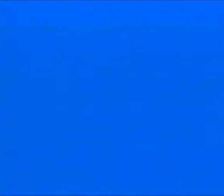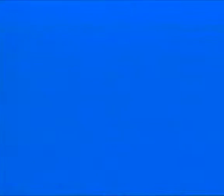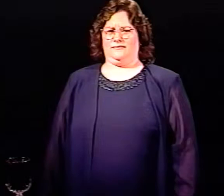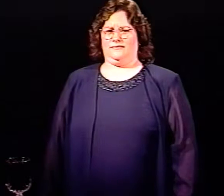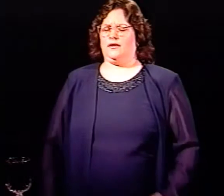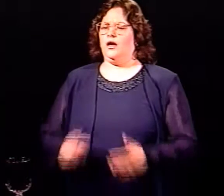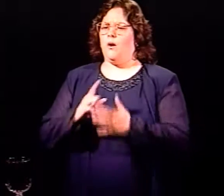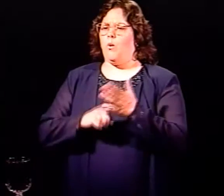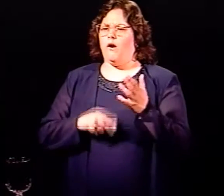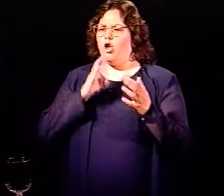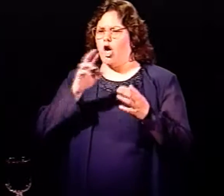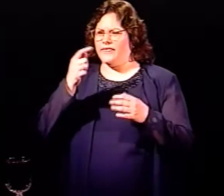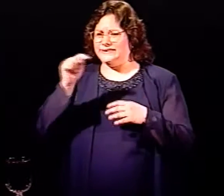What are the 10 plagues?